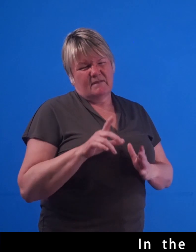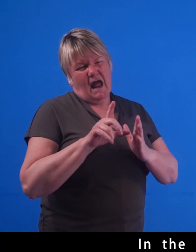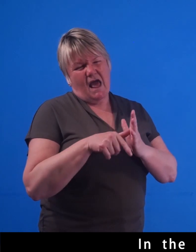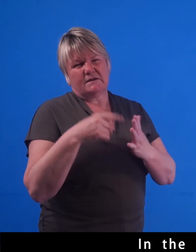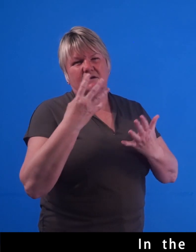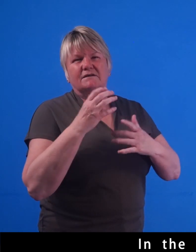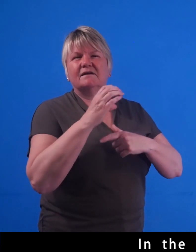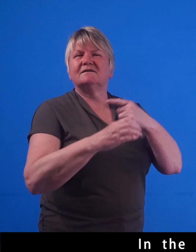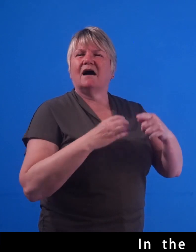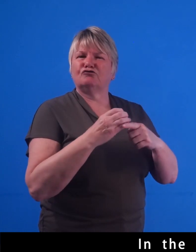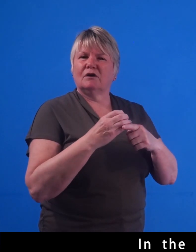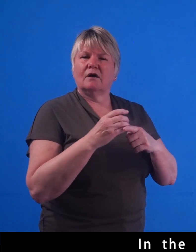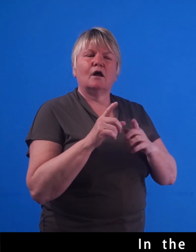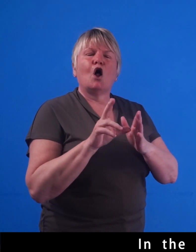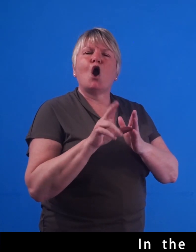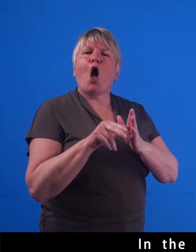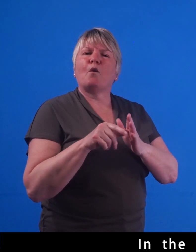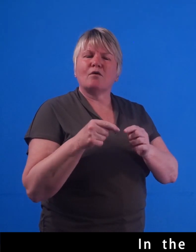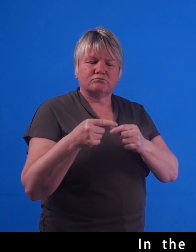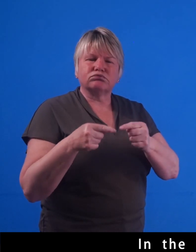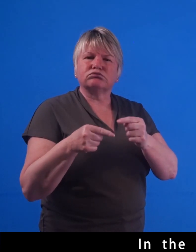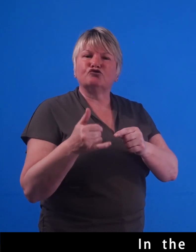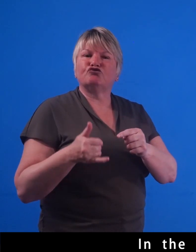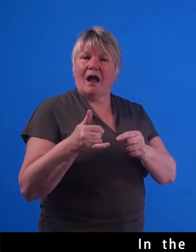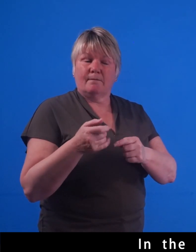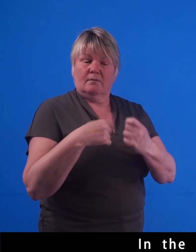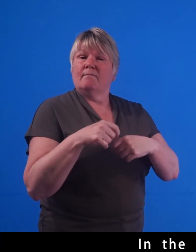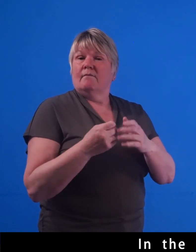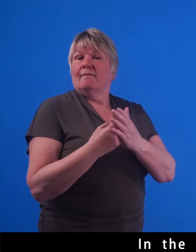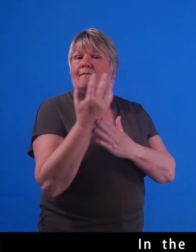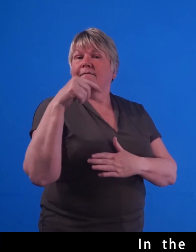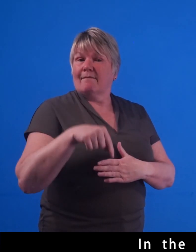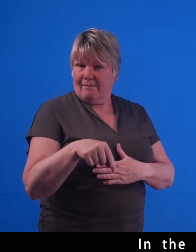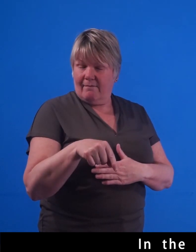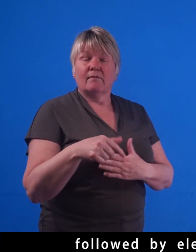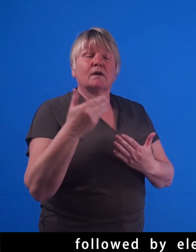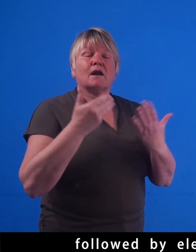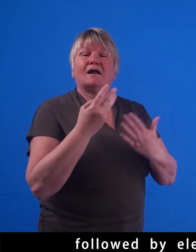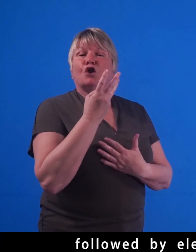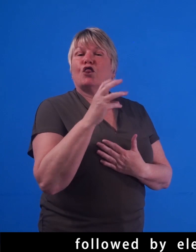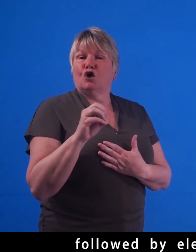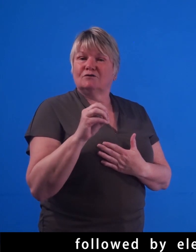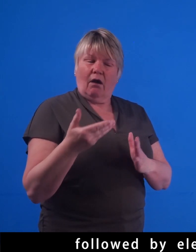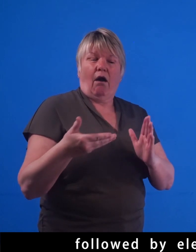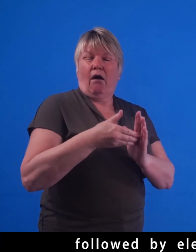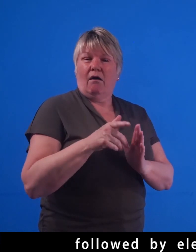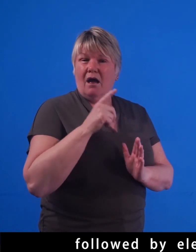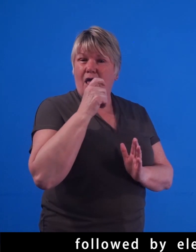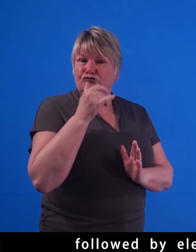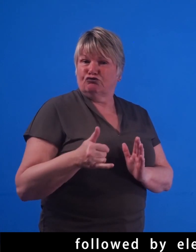In the late 19th century, clockwork trains were developed, followed by electric trains in the